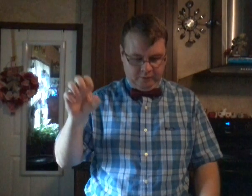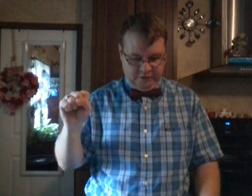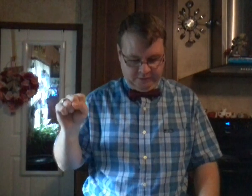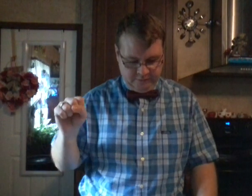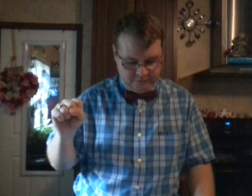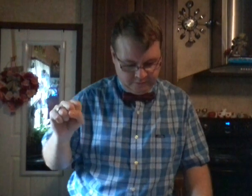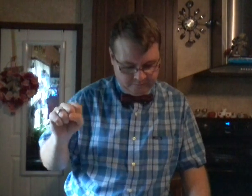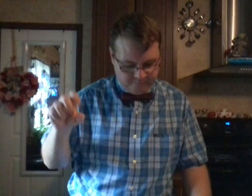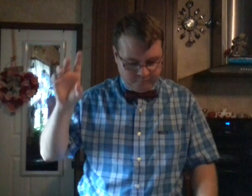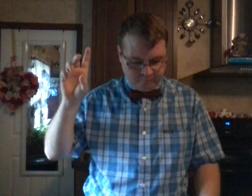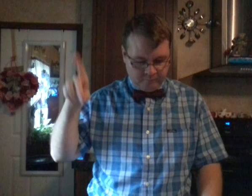Persians,